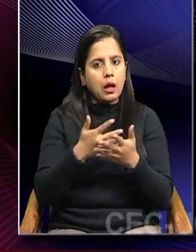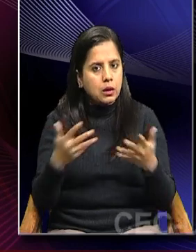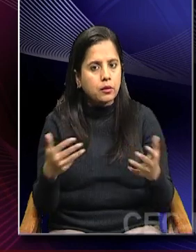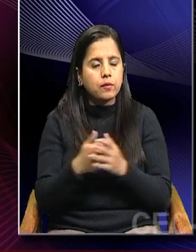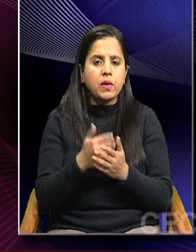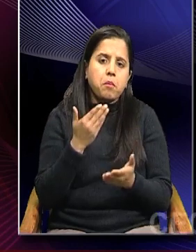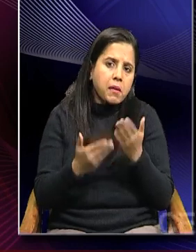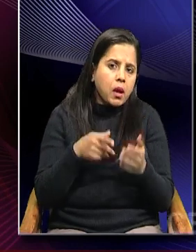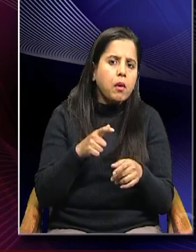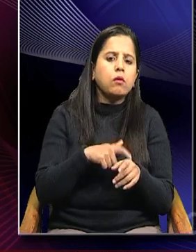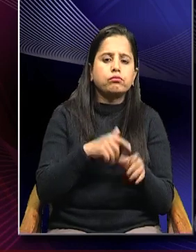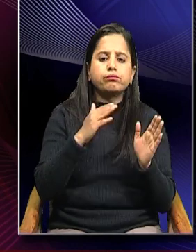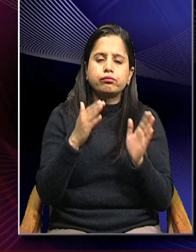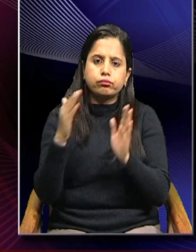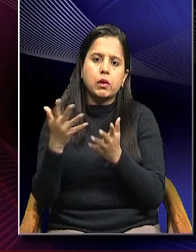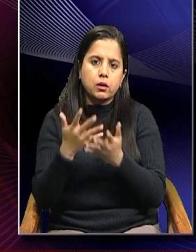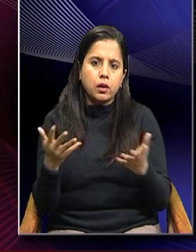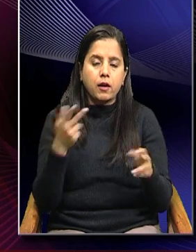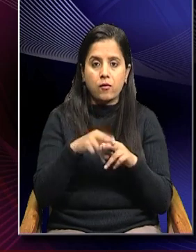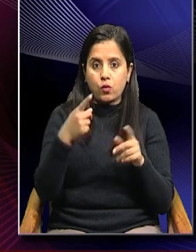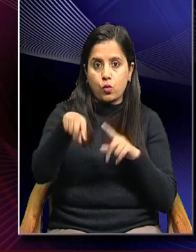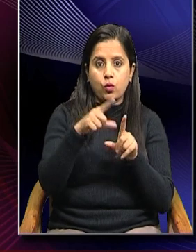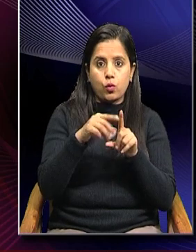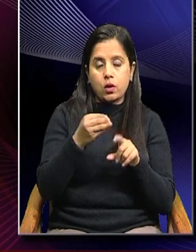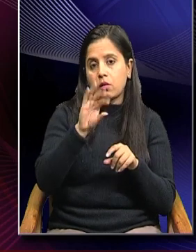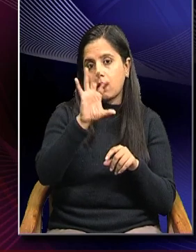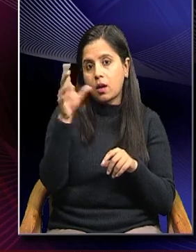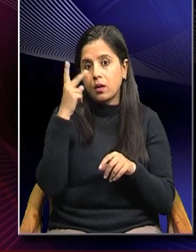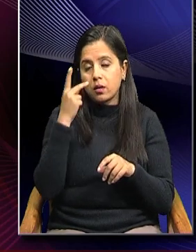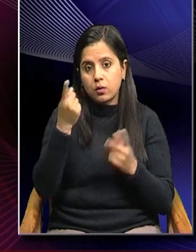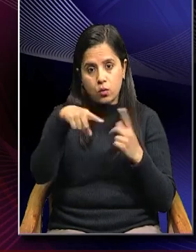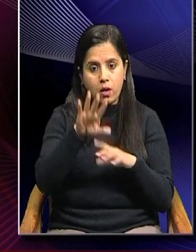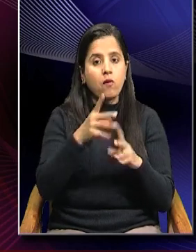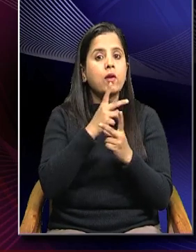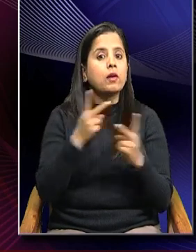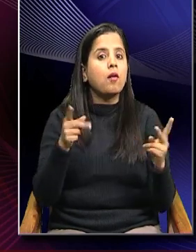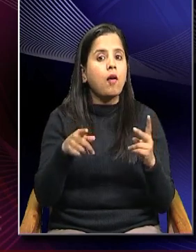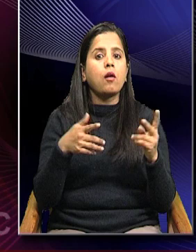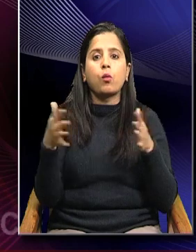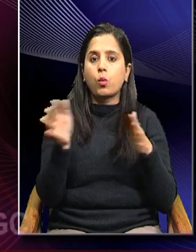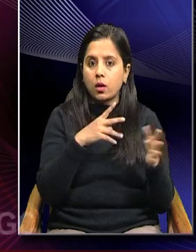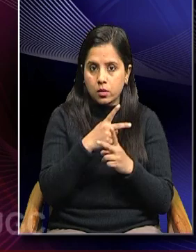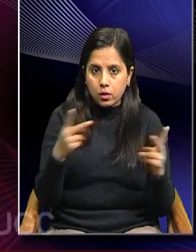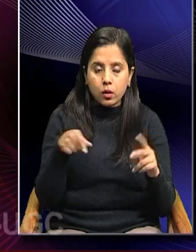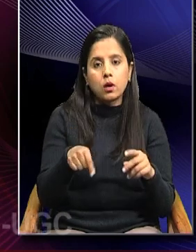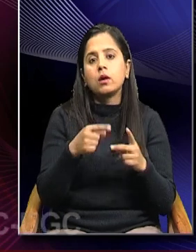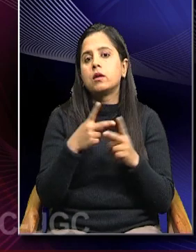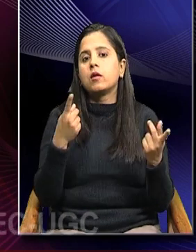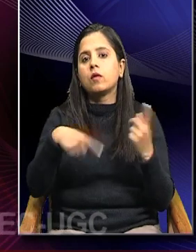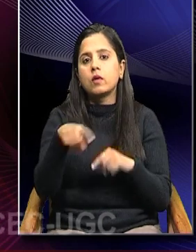It may be a seasonal product. Suppose if you are dealing with a country where you have different weathers and different weather